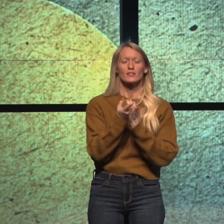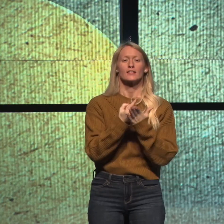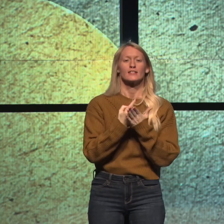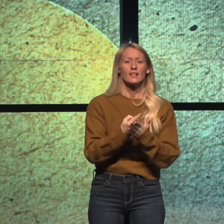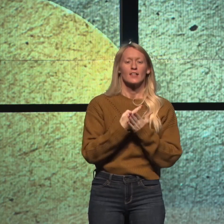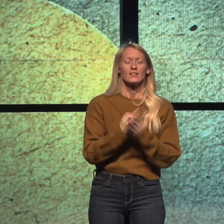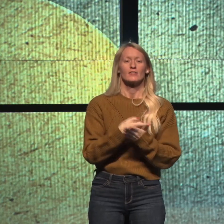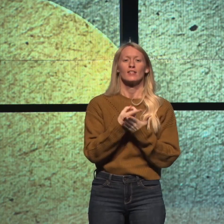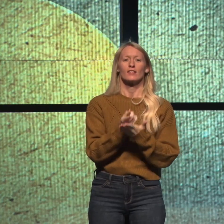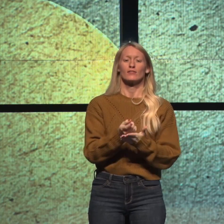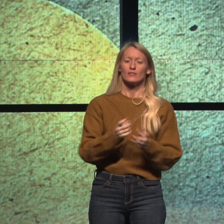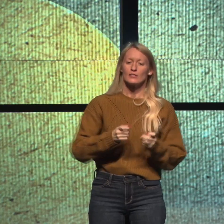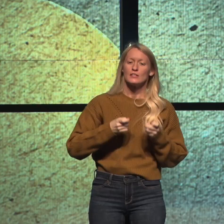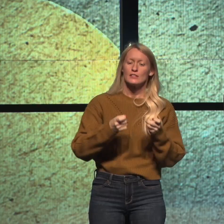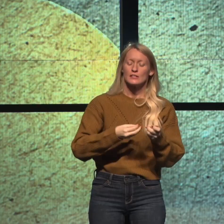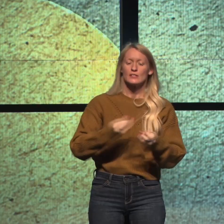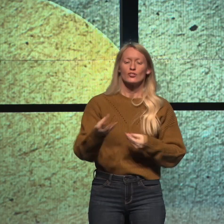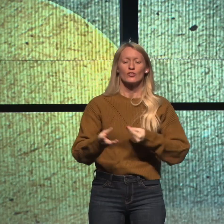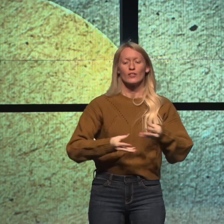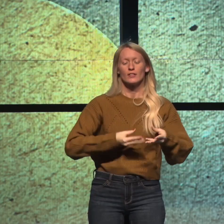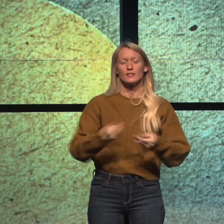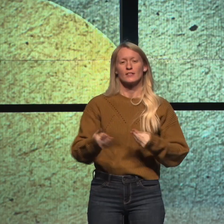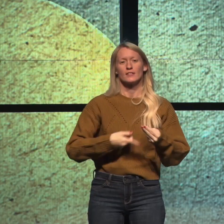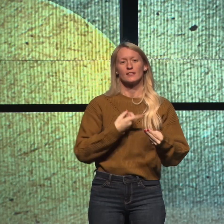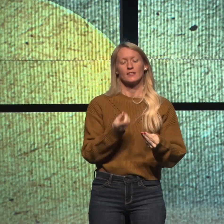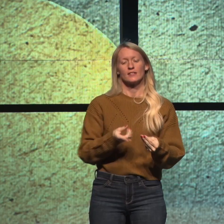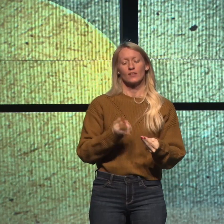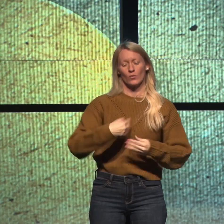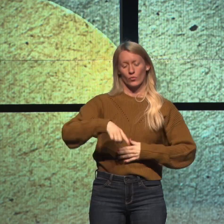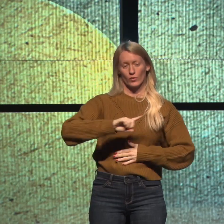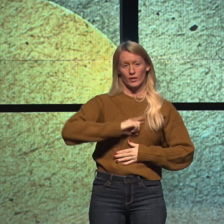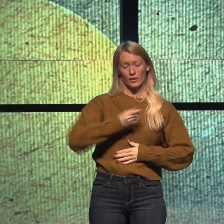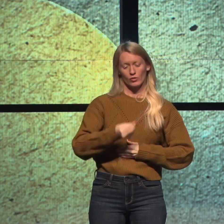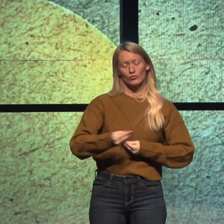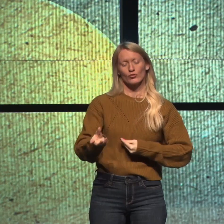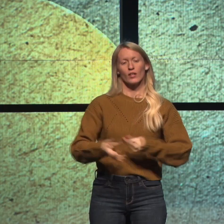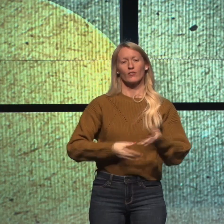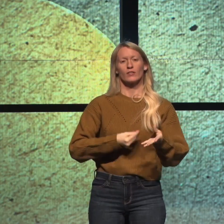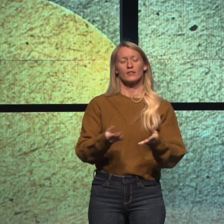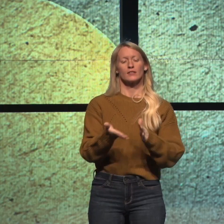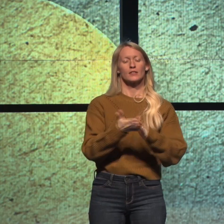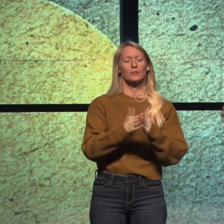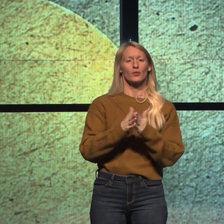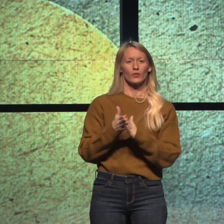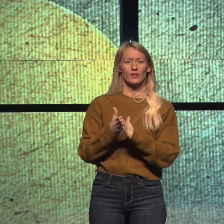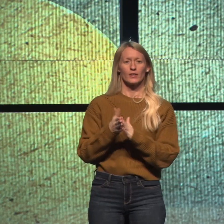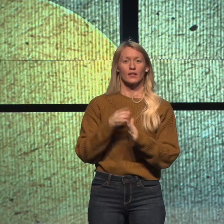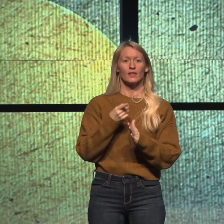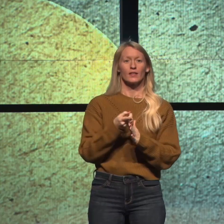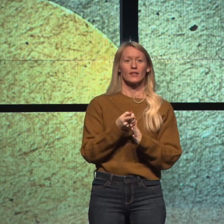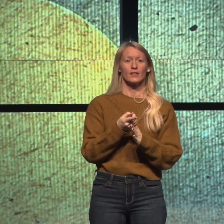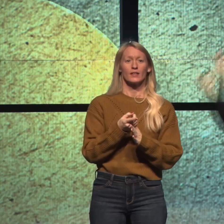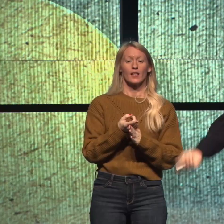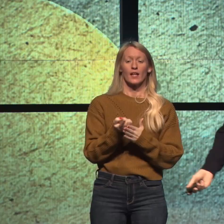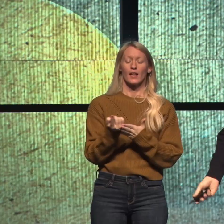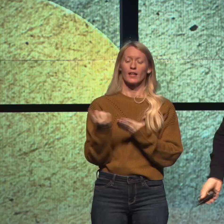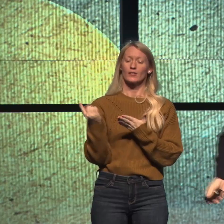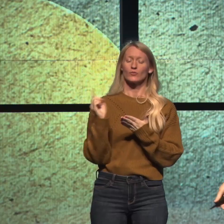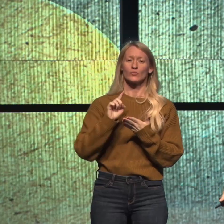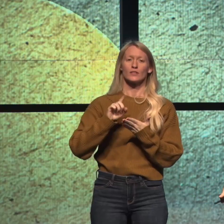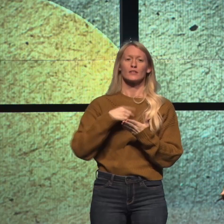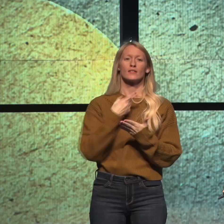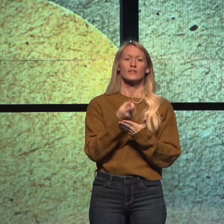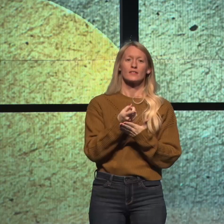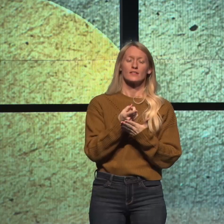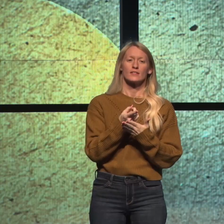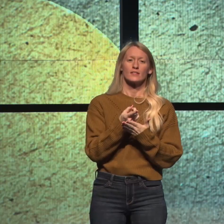of the most, right? And we said we are a generous community. And then the next week was the shortest week of them all, because we said we're a fun